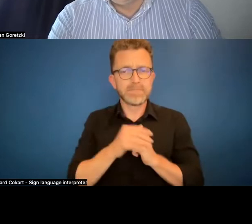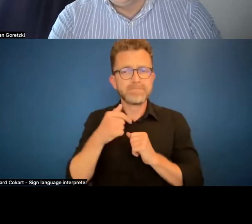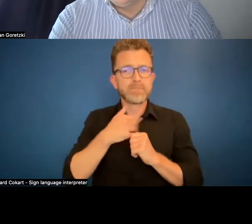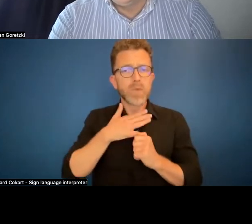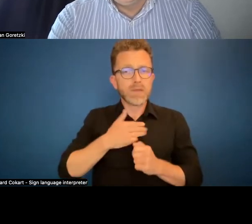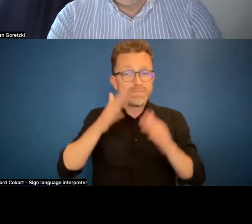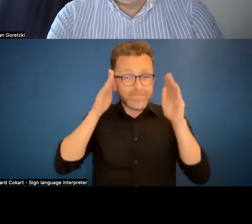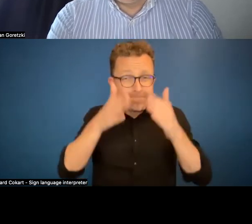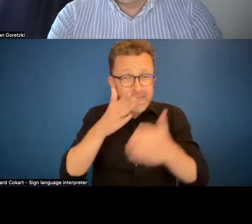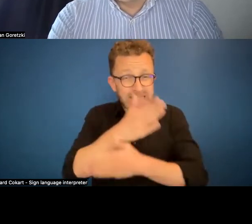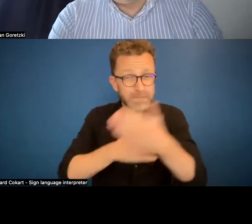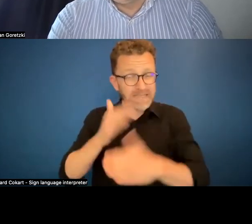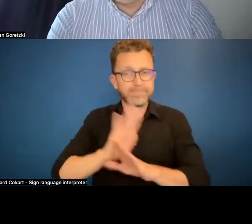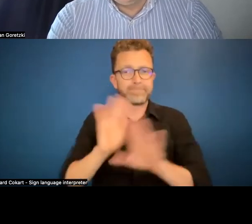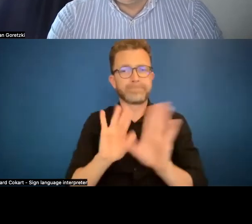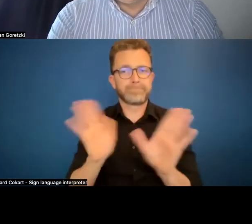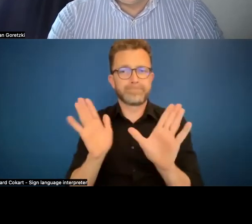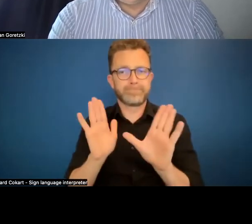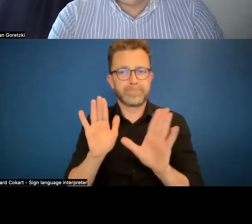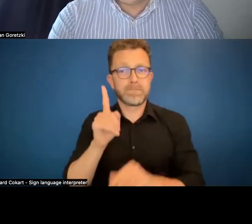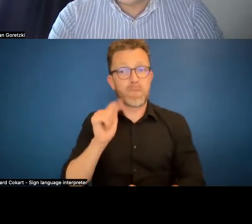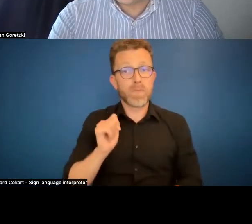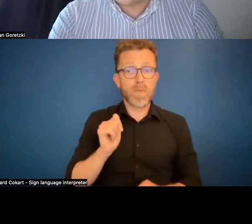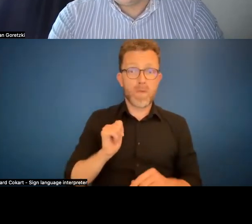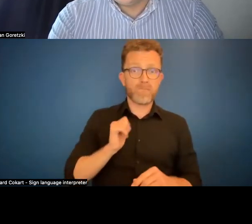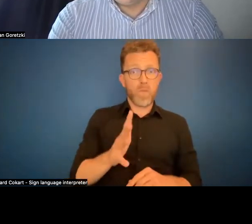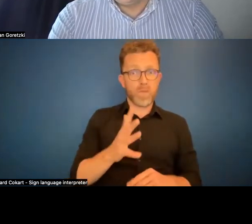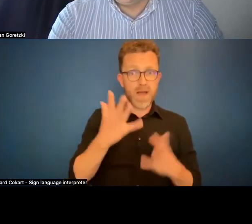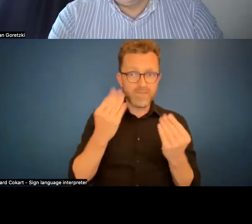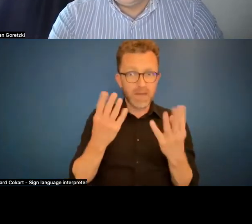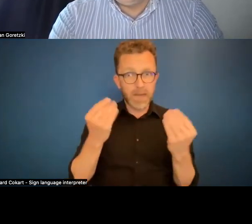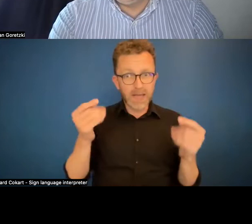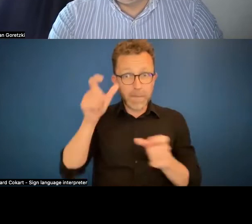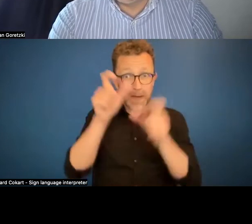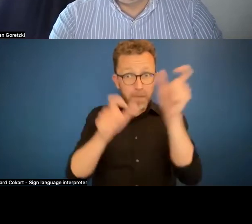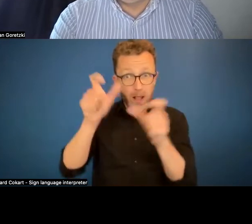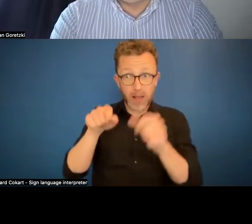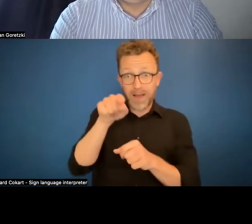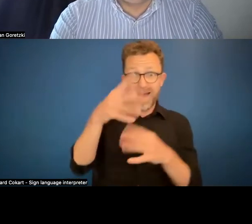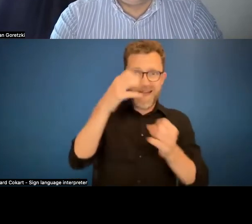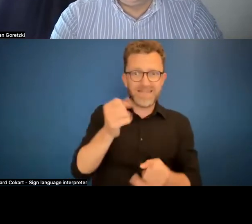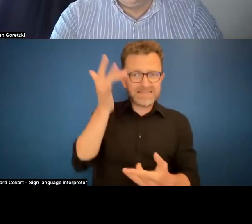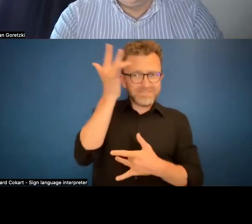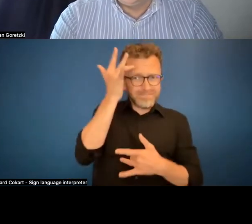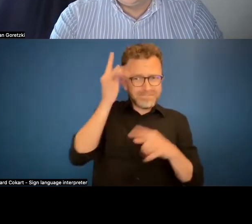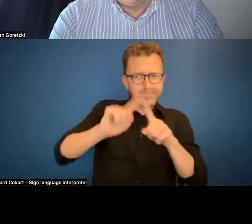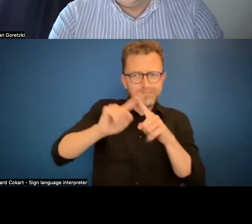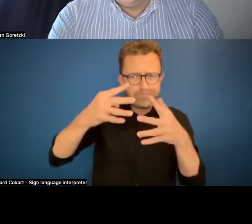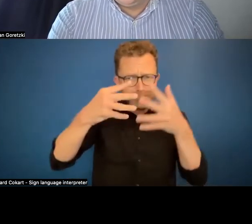have disabilities, also physical and mental ones. Therefore, we faced totally